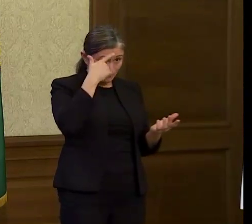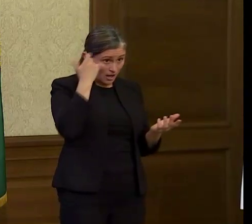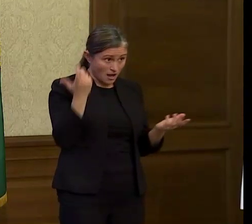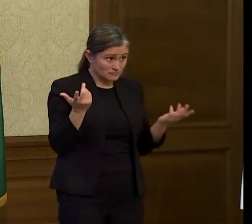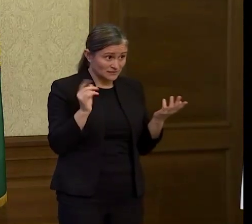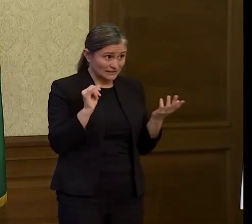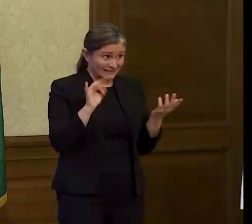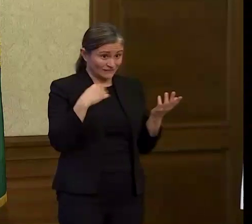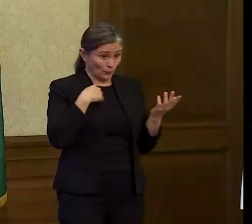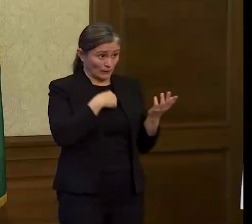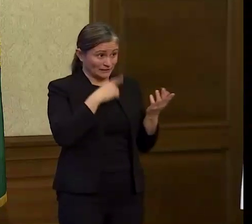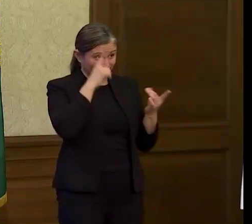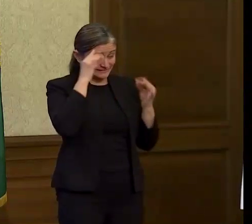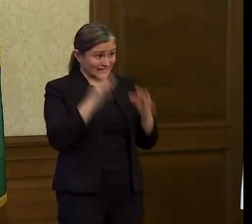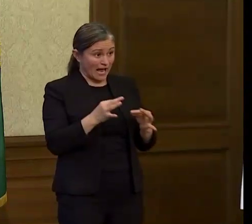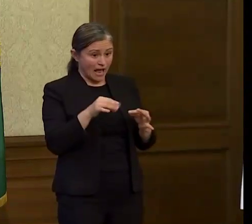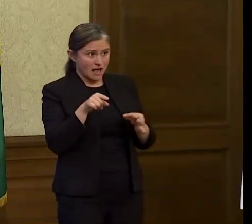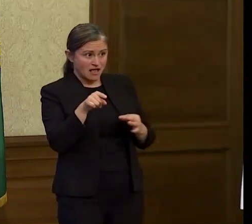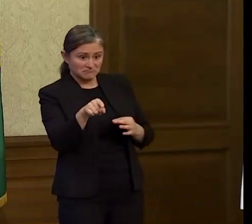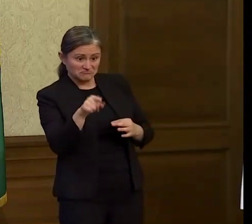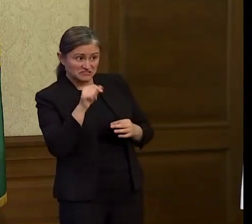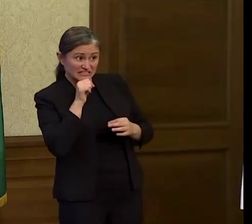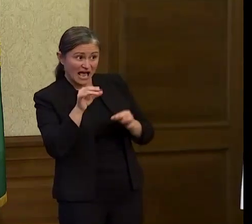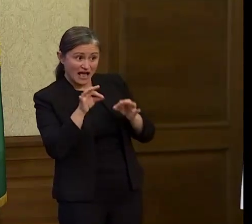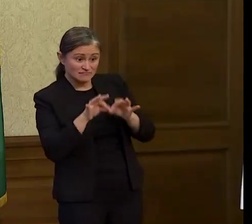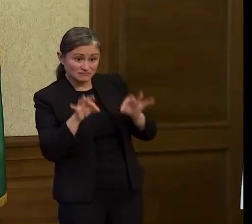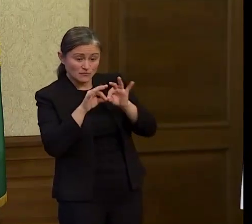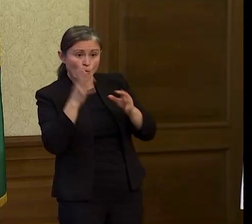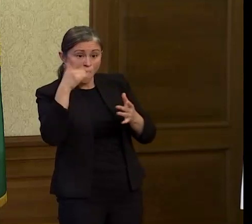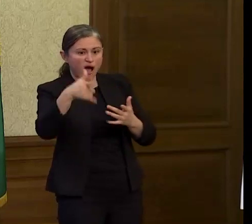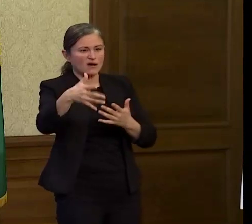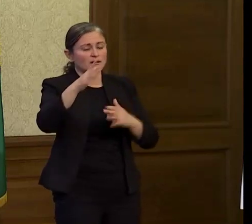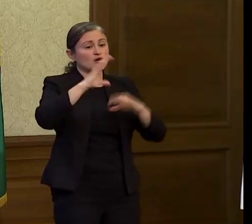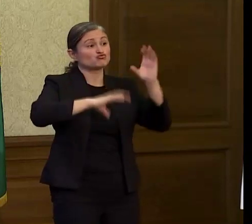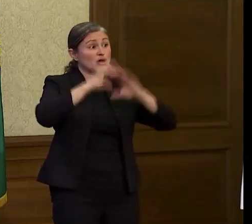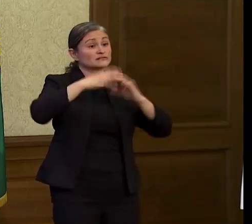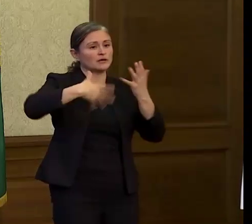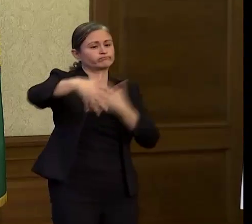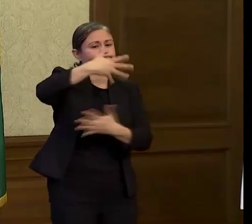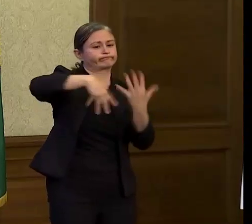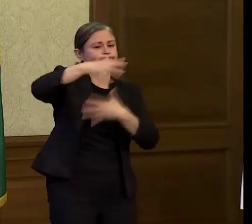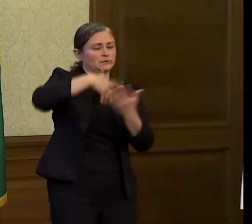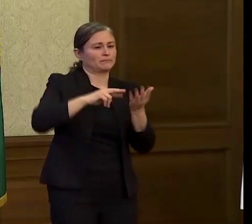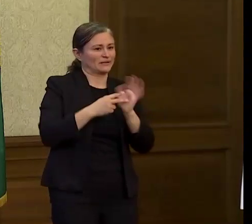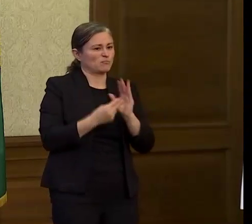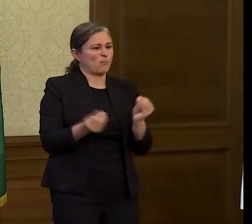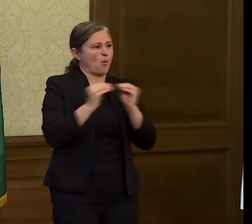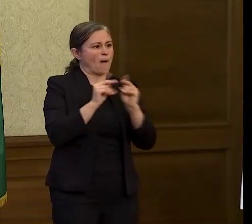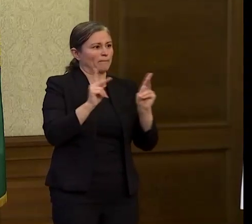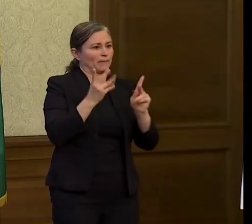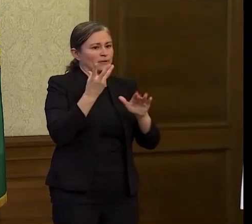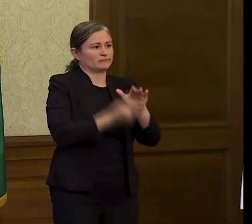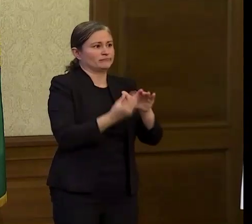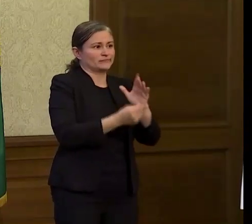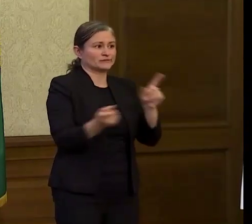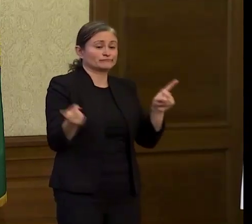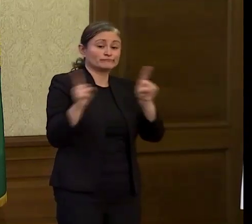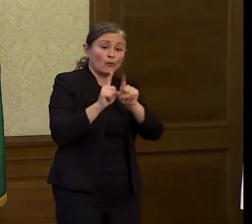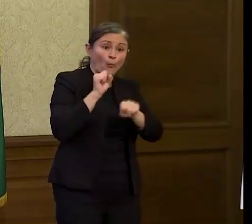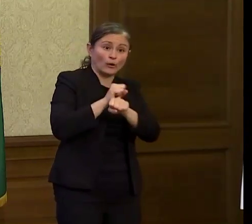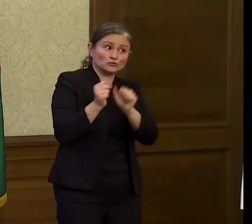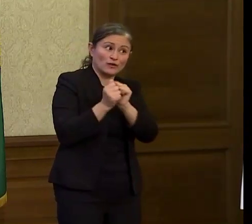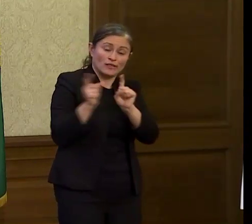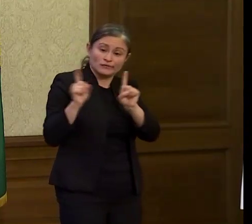the social interactions of people and putting workers in close quarters where they can transmit the disease